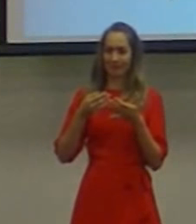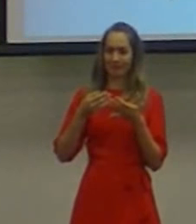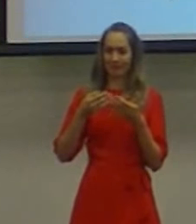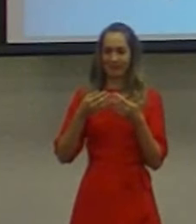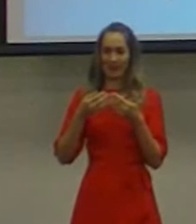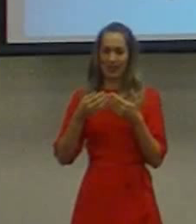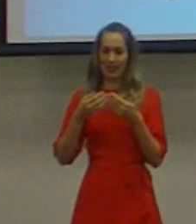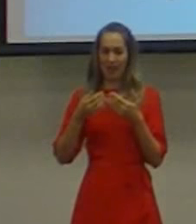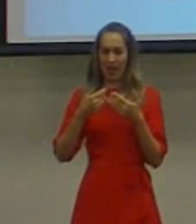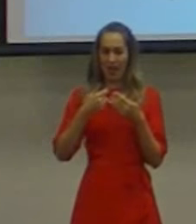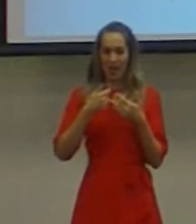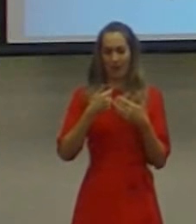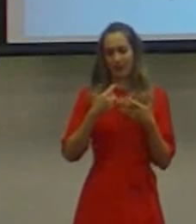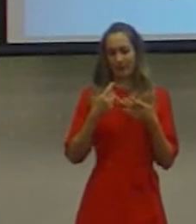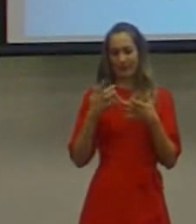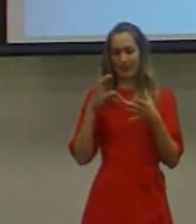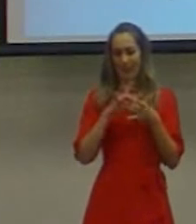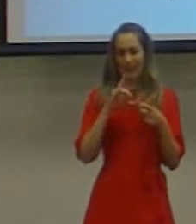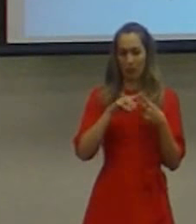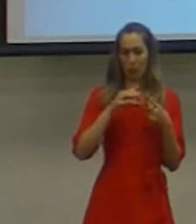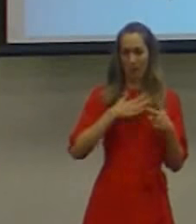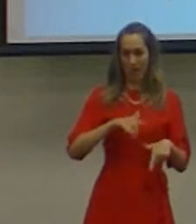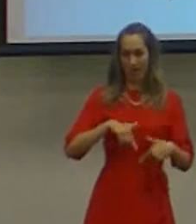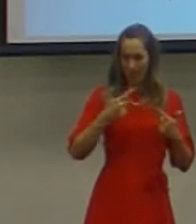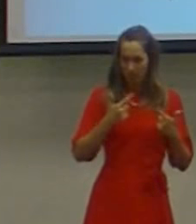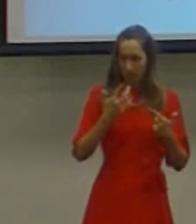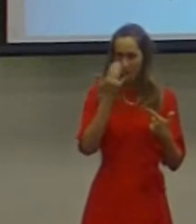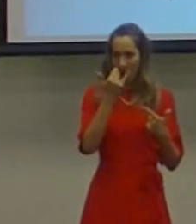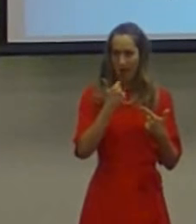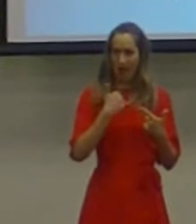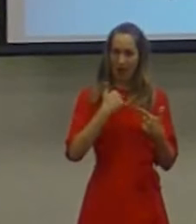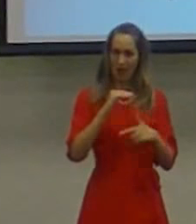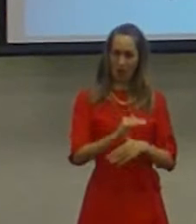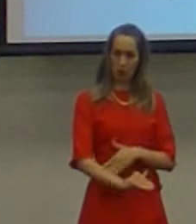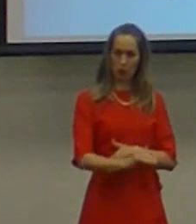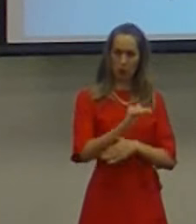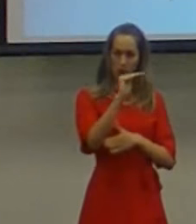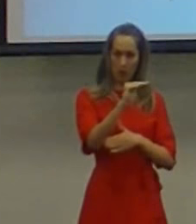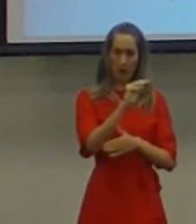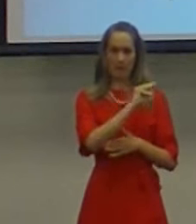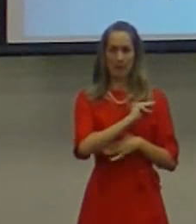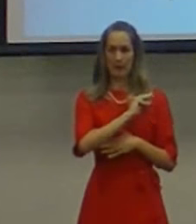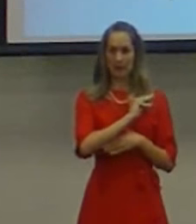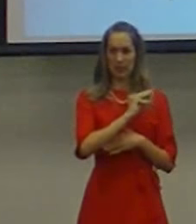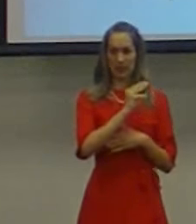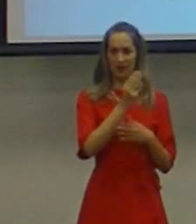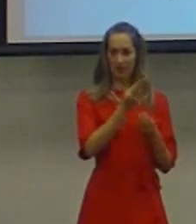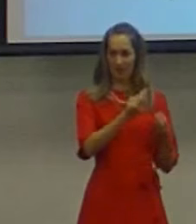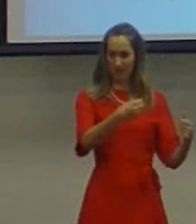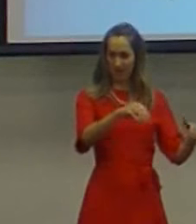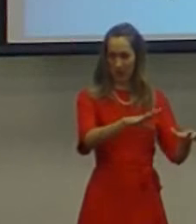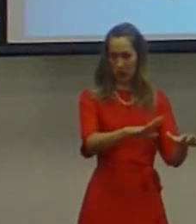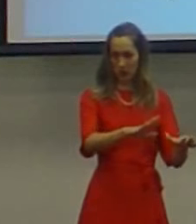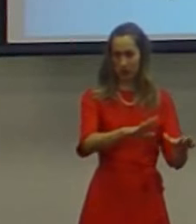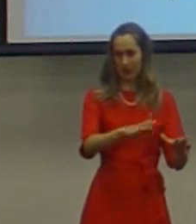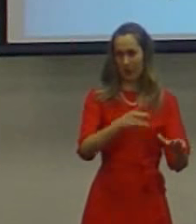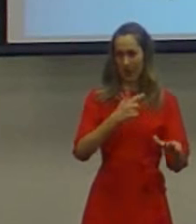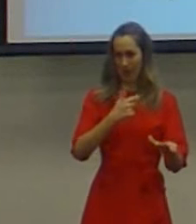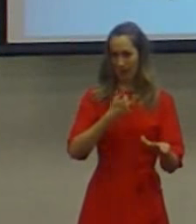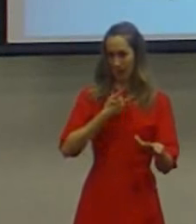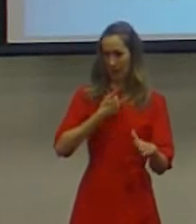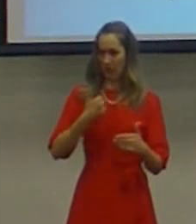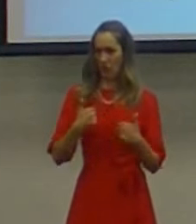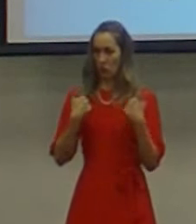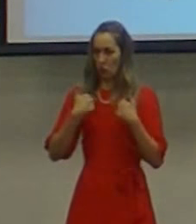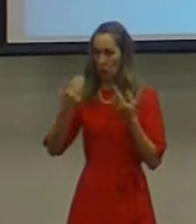Being raised on the mission field, being a youth minister, wanting to have a chance for my students to have an international experience and